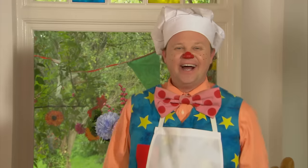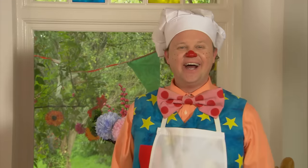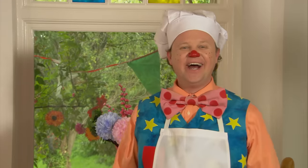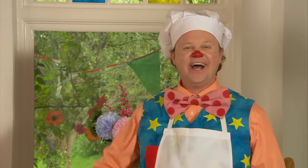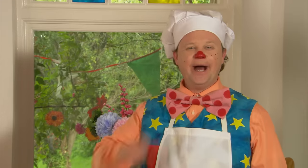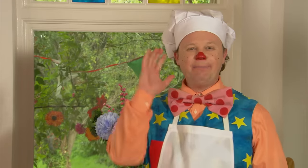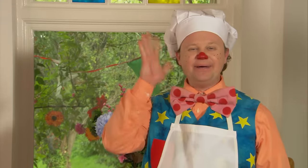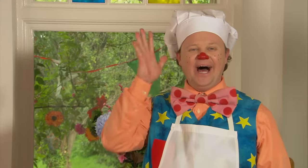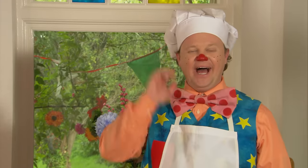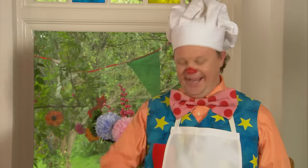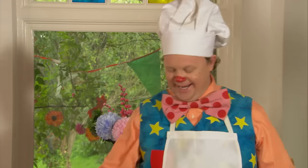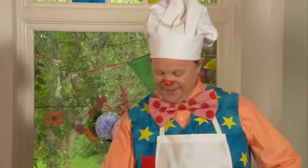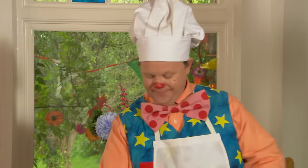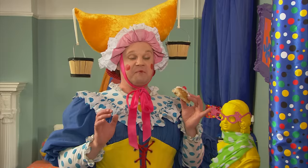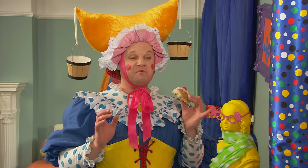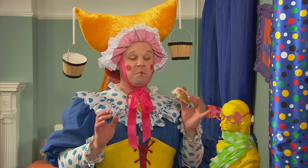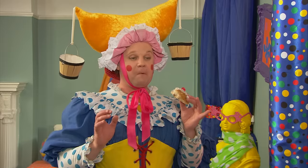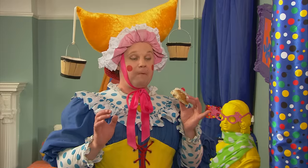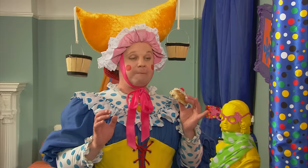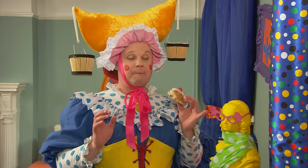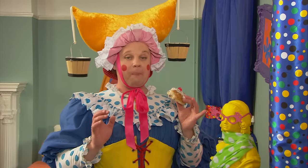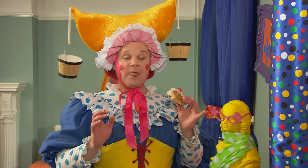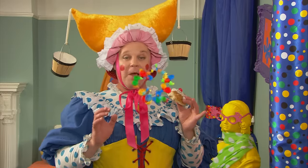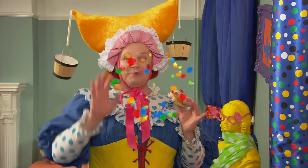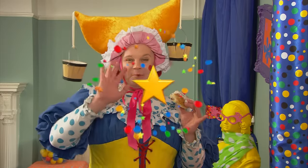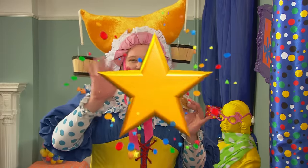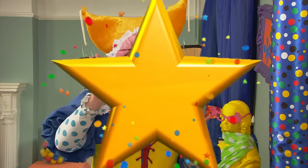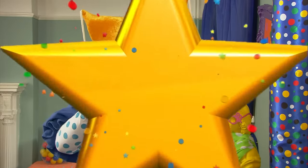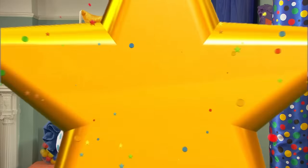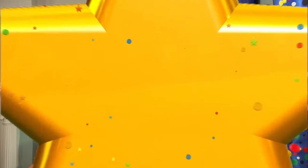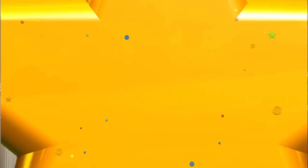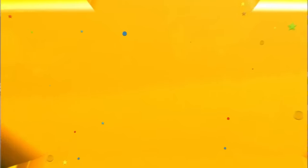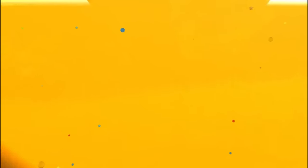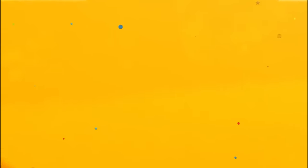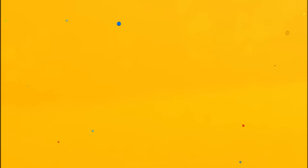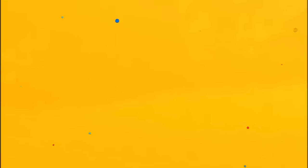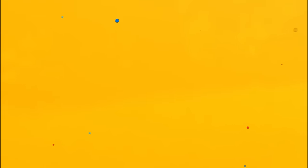Tumble. Bye-bye! Bye-bye, Aunt Polly. Goodbye!